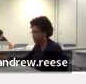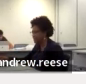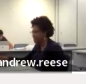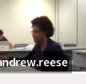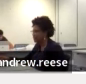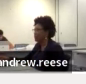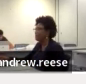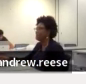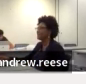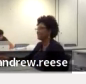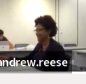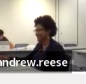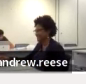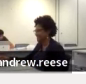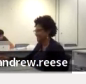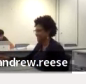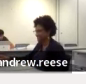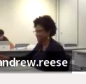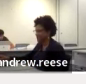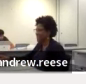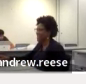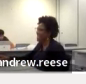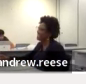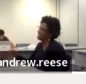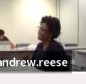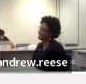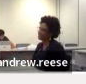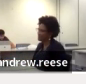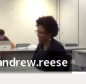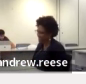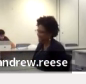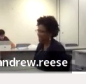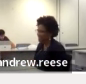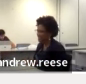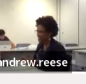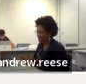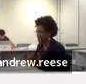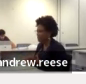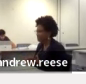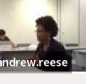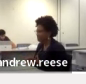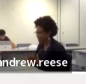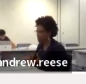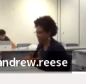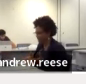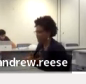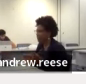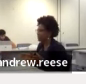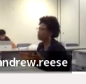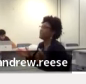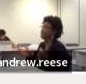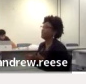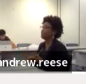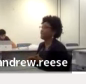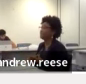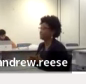it. Scrum Master. We had somebody that will support